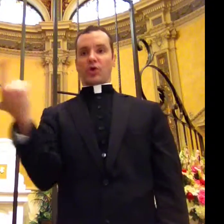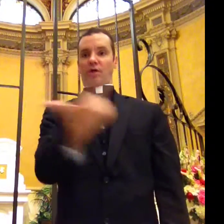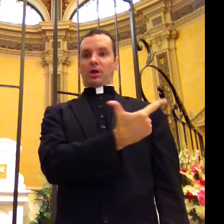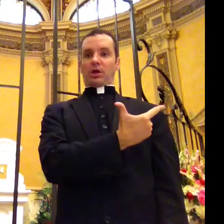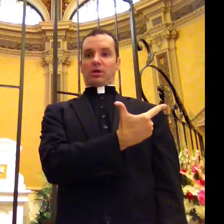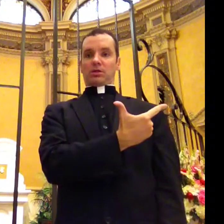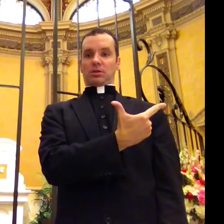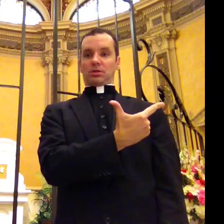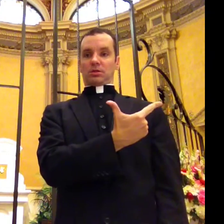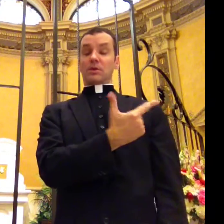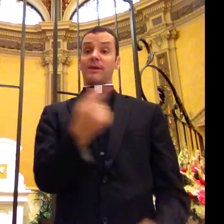himself for all.